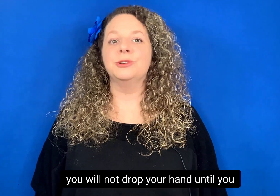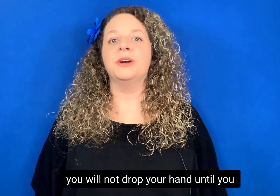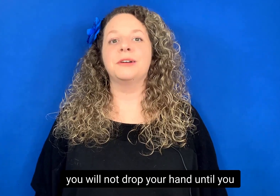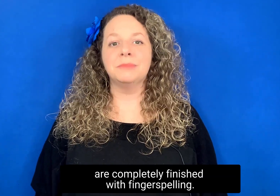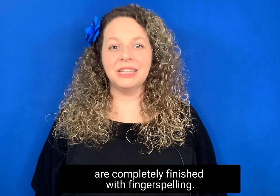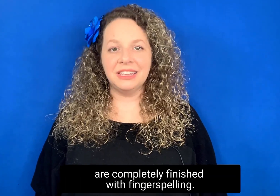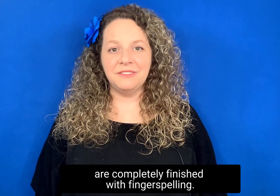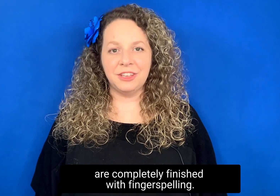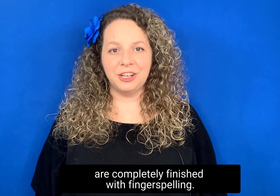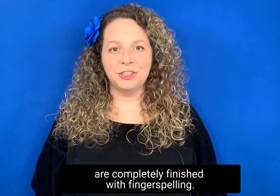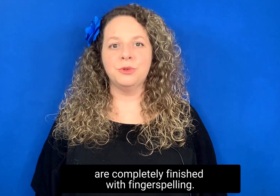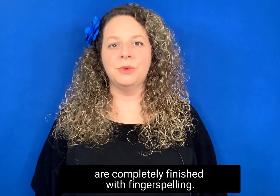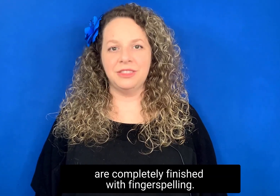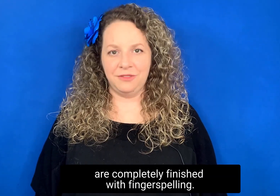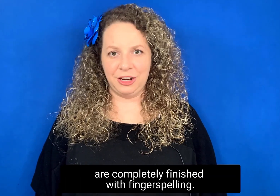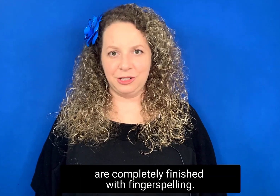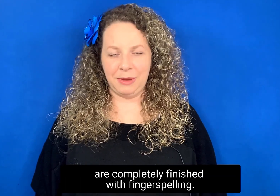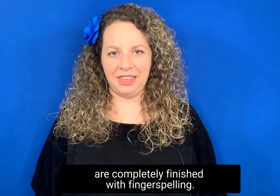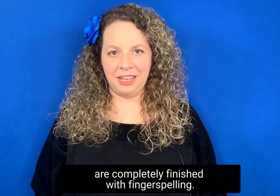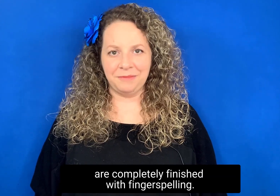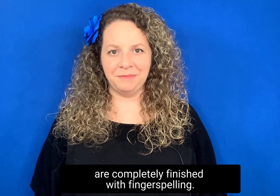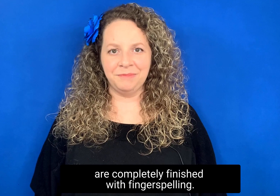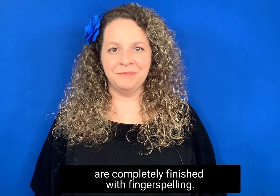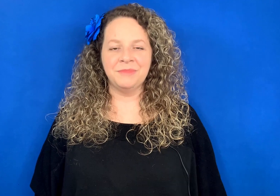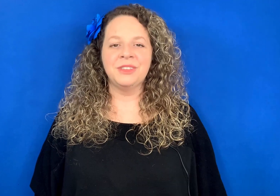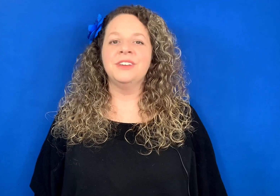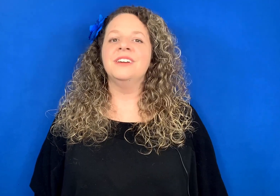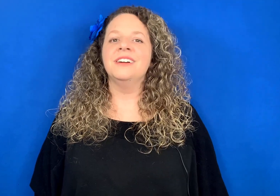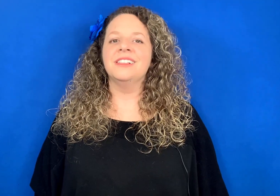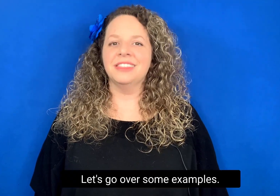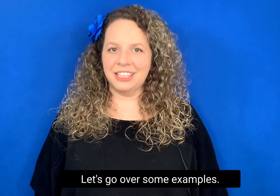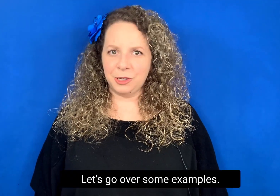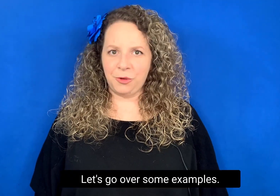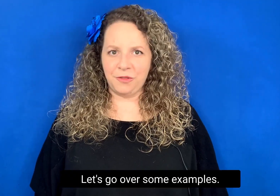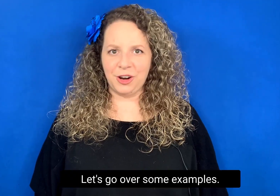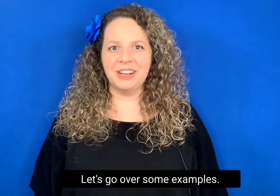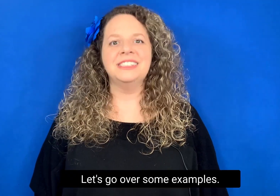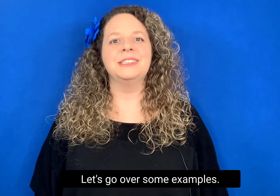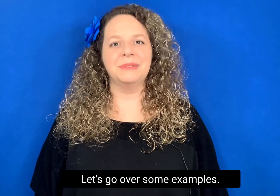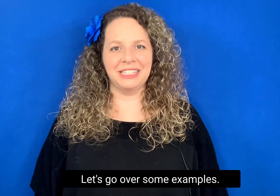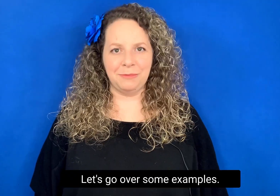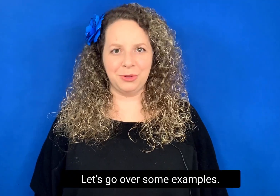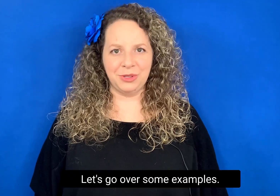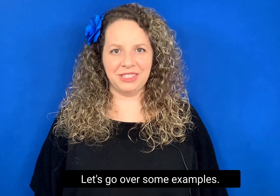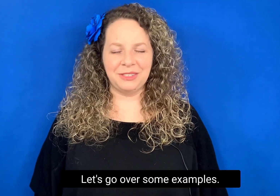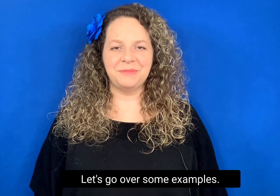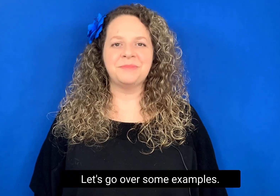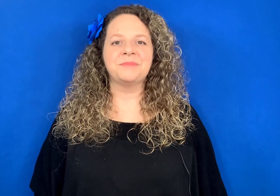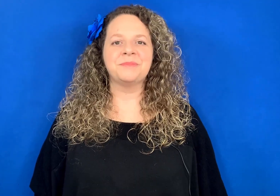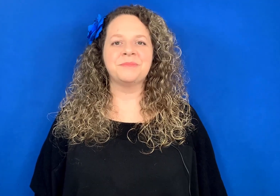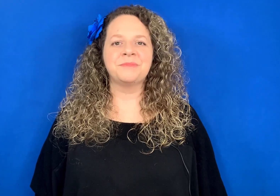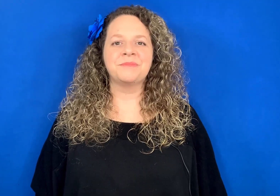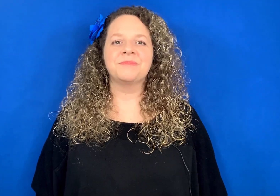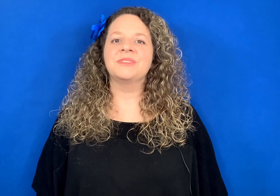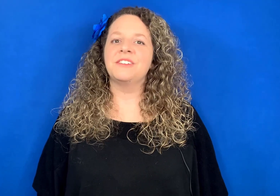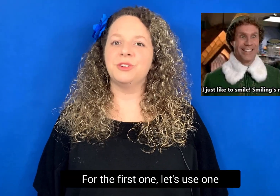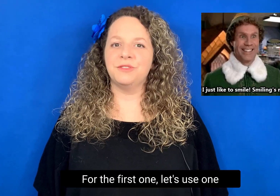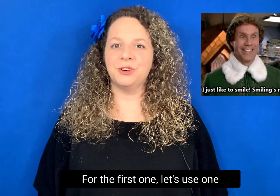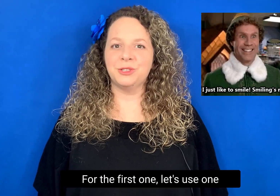you are completely finished with fingerspelling. Let's go over some examples. For the first